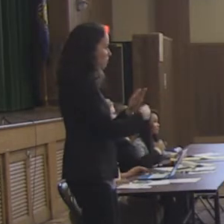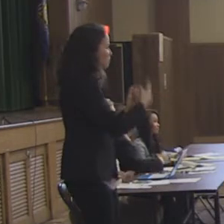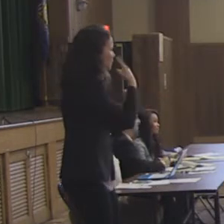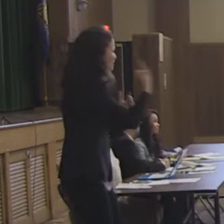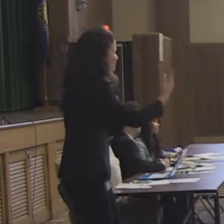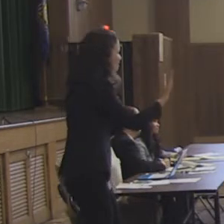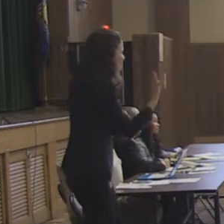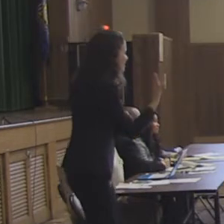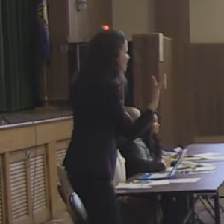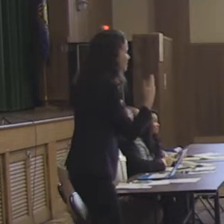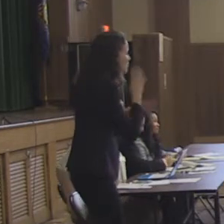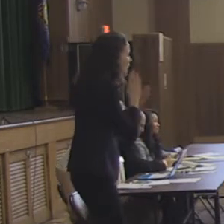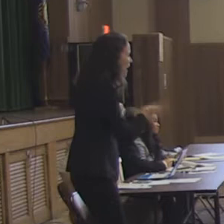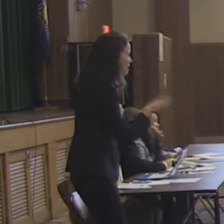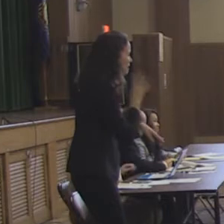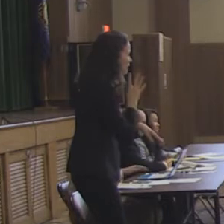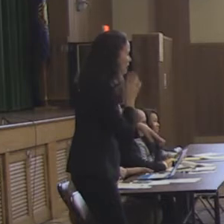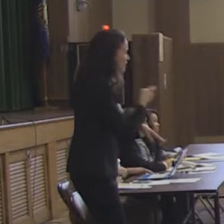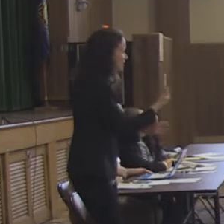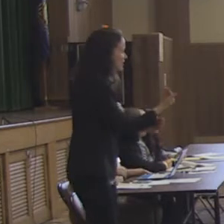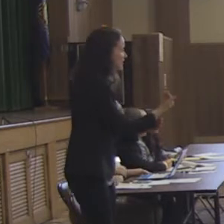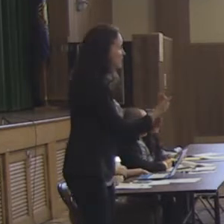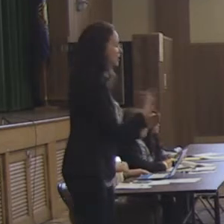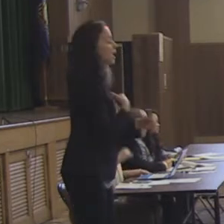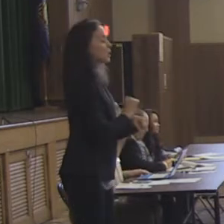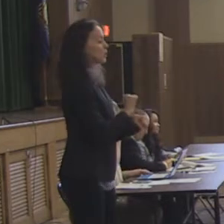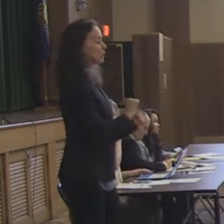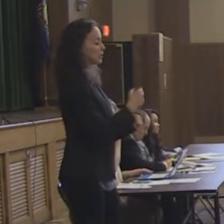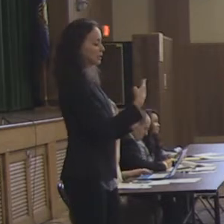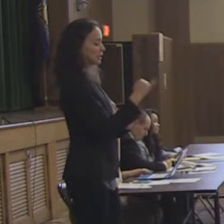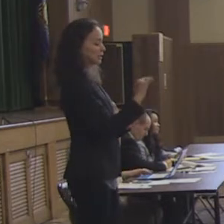yeah, perfect, thanks. I worked at